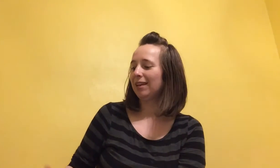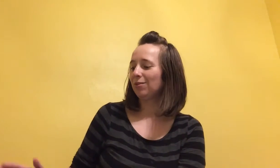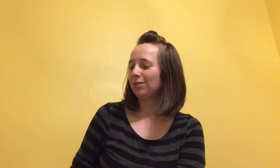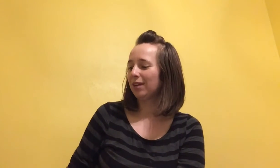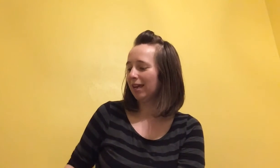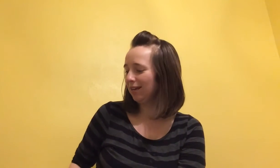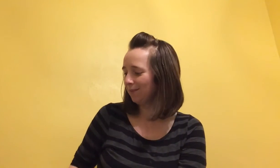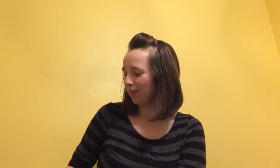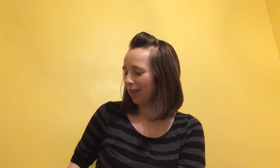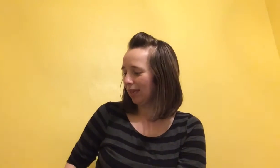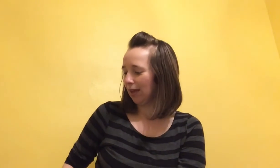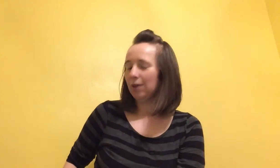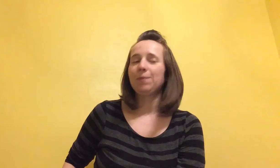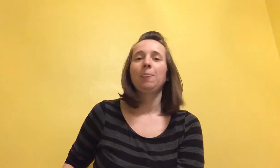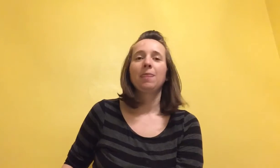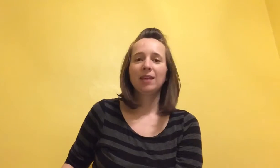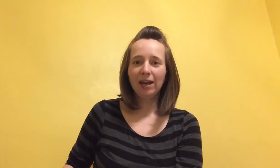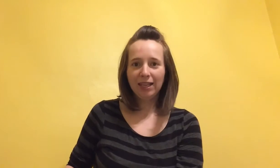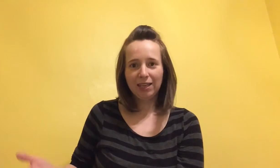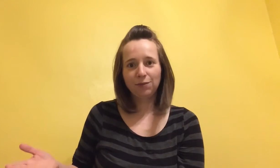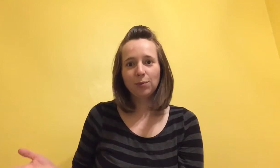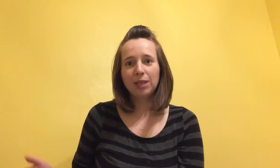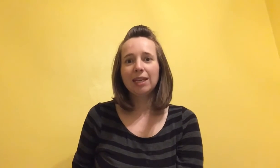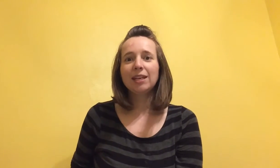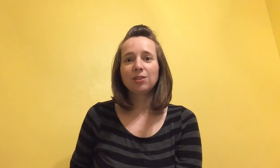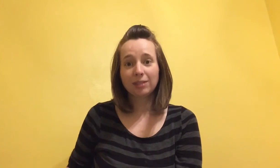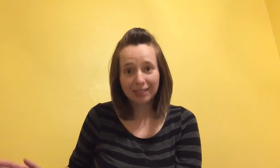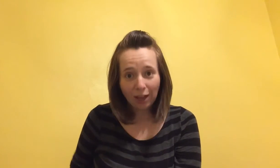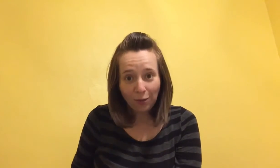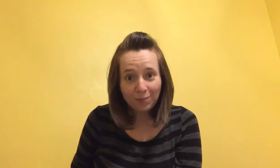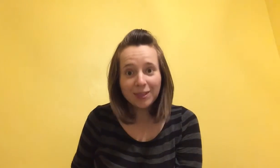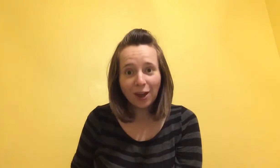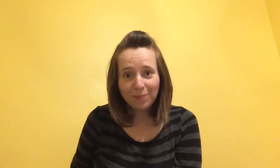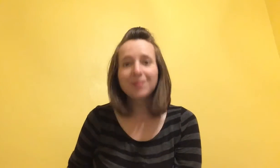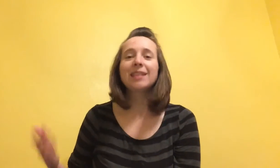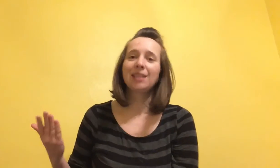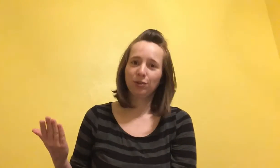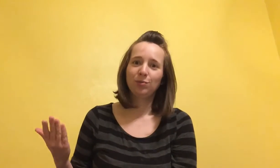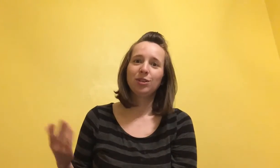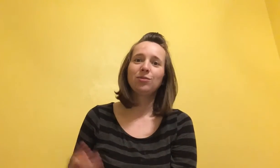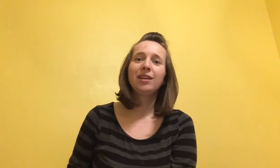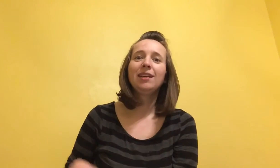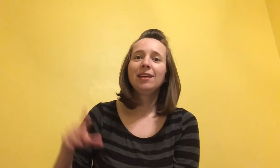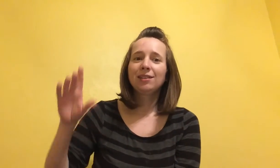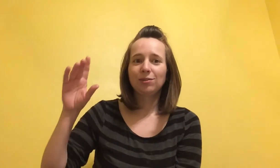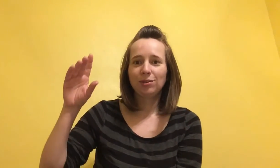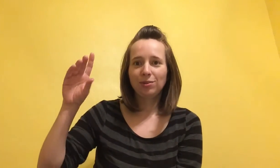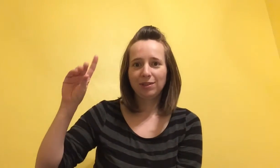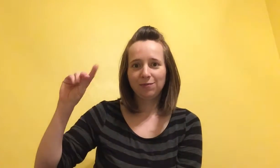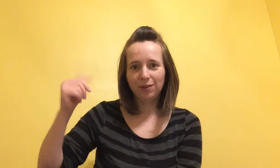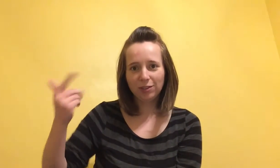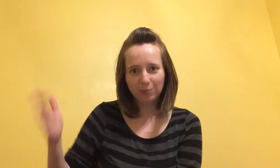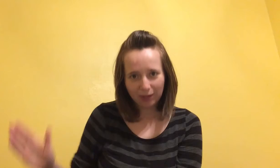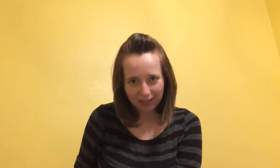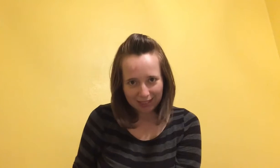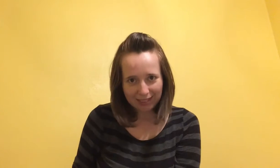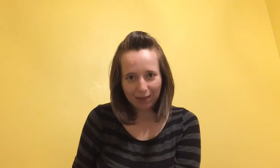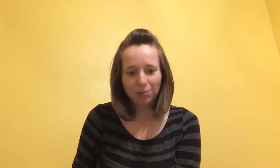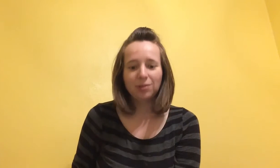your thigh. Kind of like if you were to get a dog to come, that's how you would do it. So you could finger spell it and then slap your